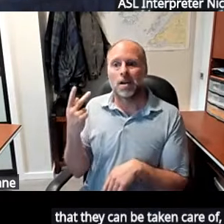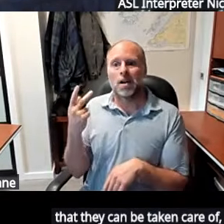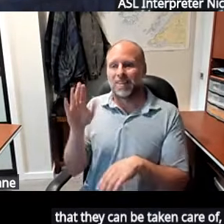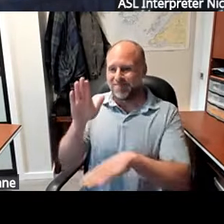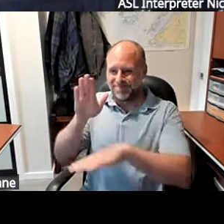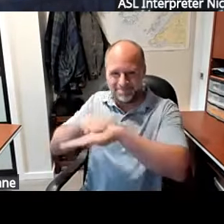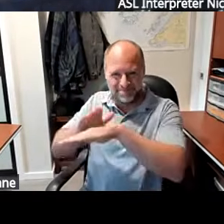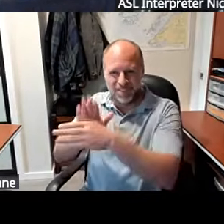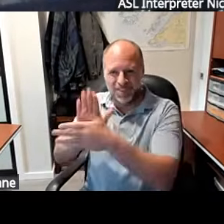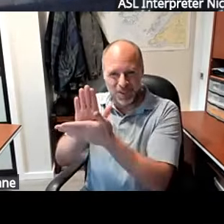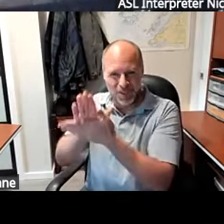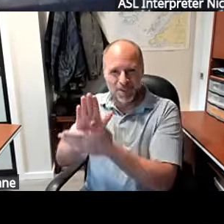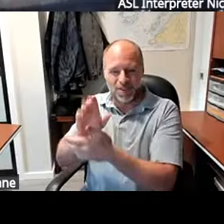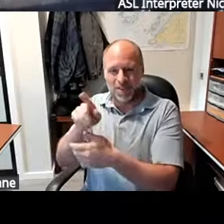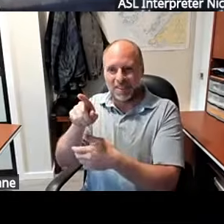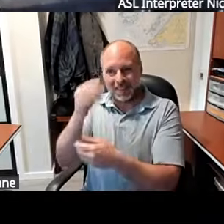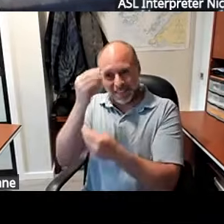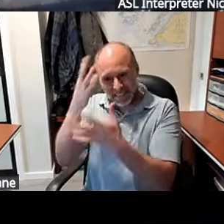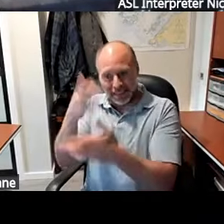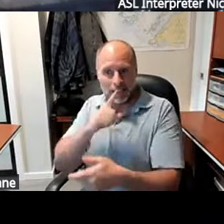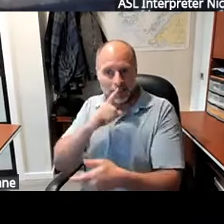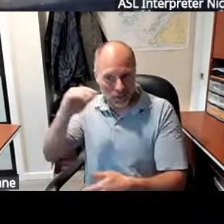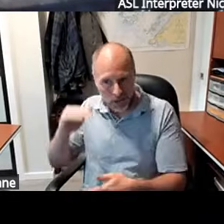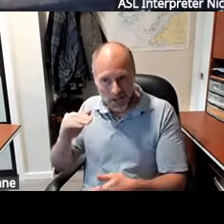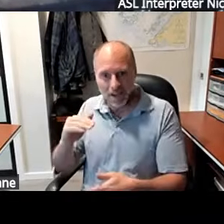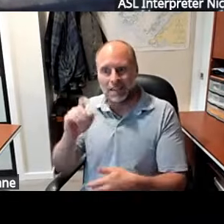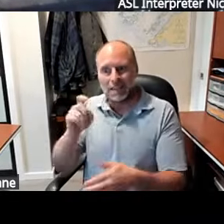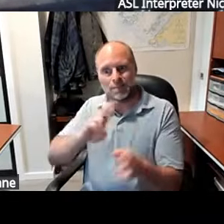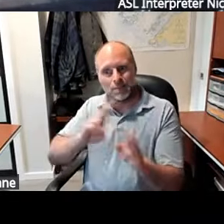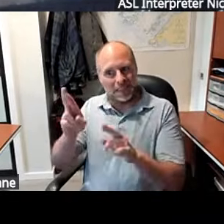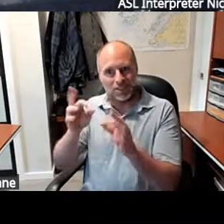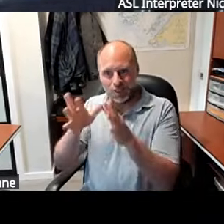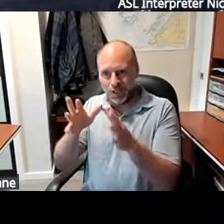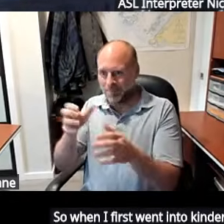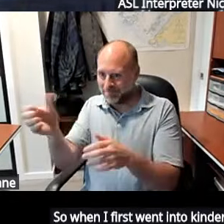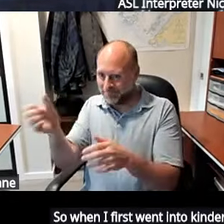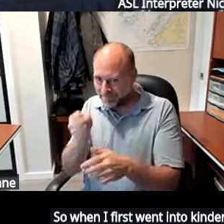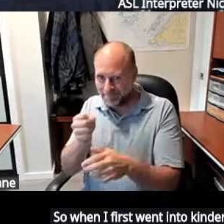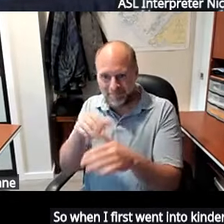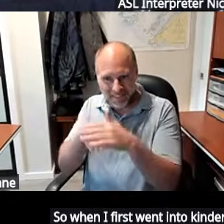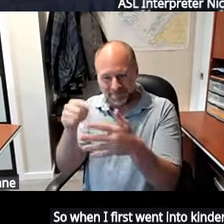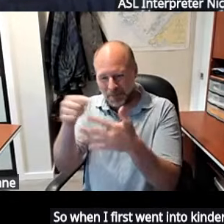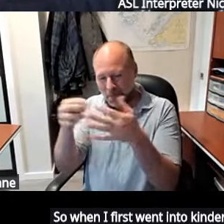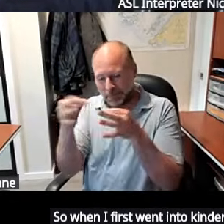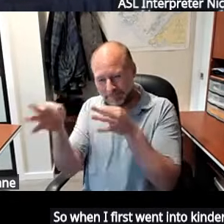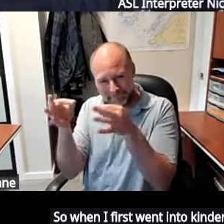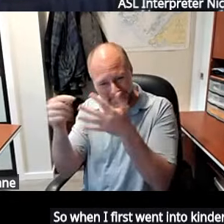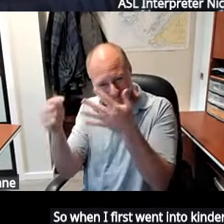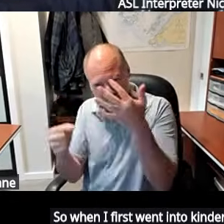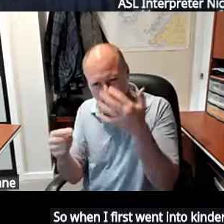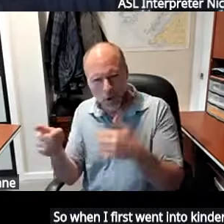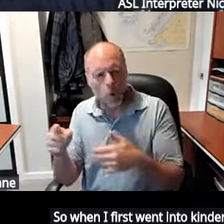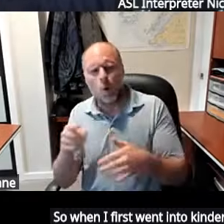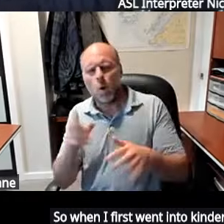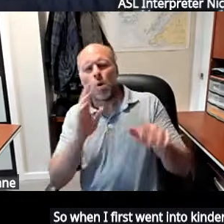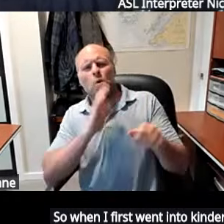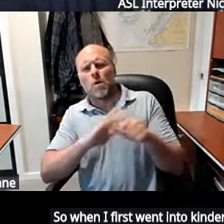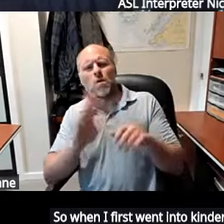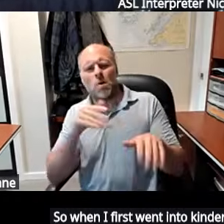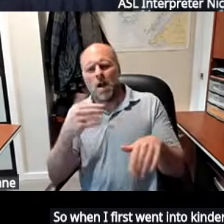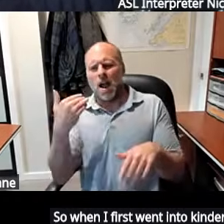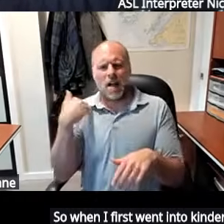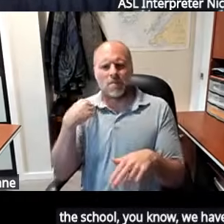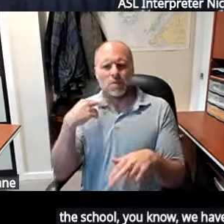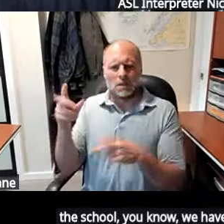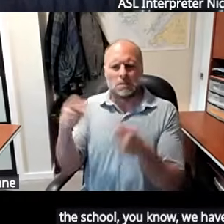So when I first went into kindergarten, my wife and I were advocating at the school, you know, we have a deaf child, we need an interpreter, and we explained